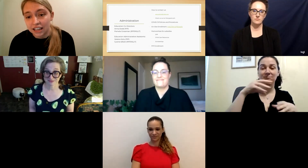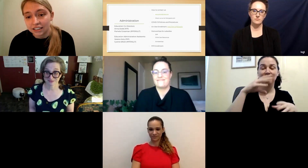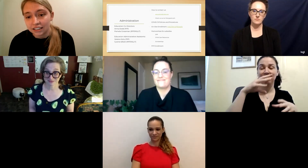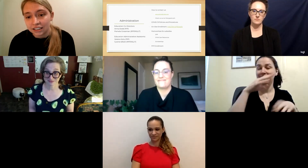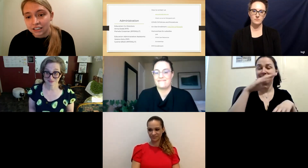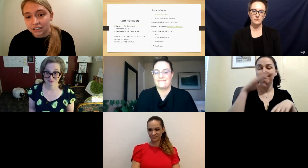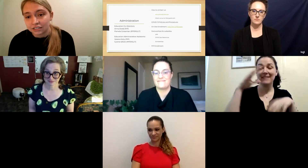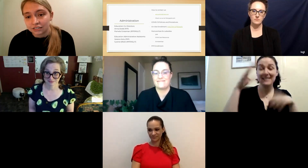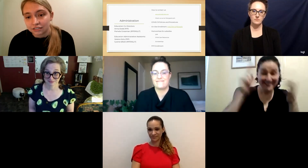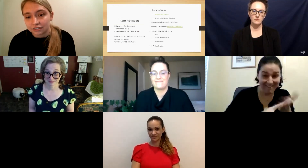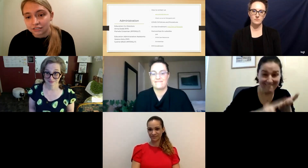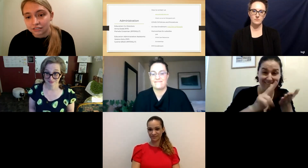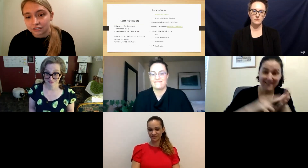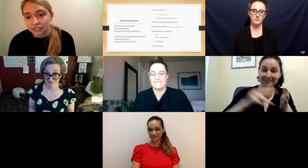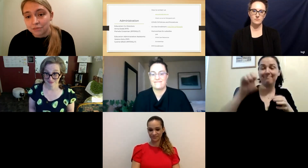haven't yet,